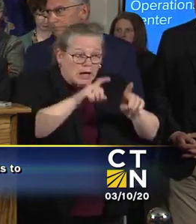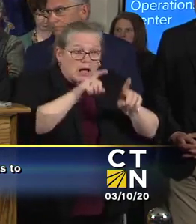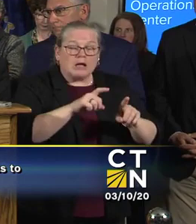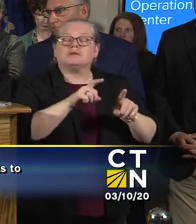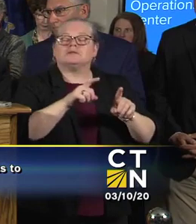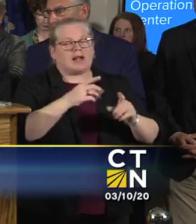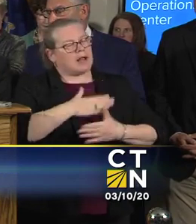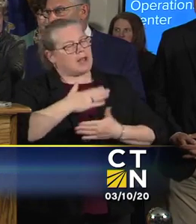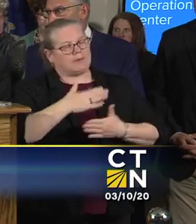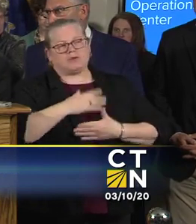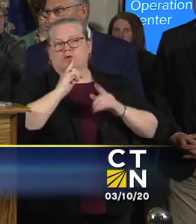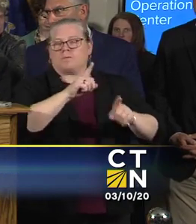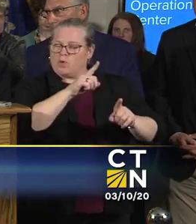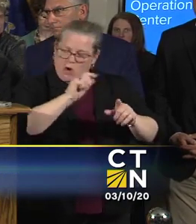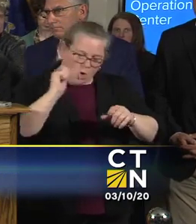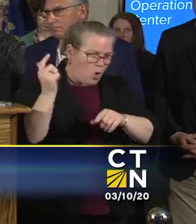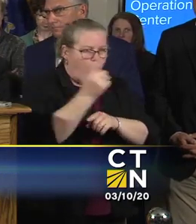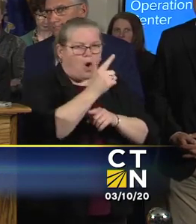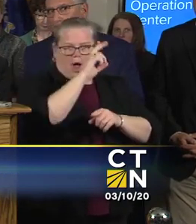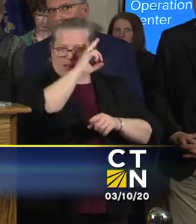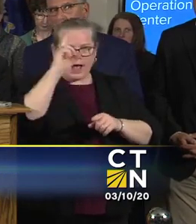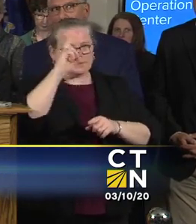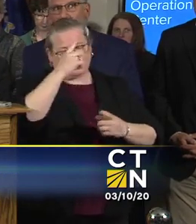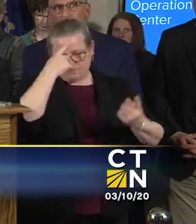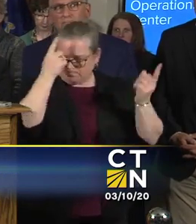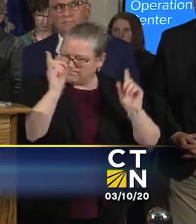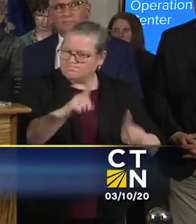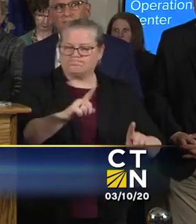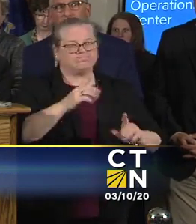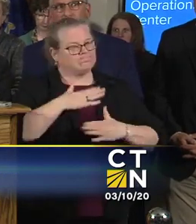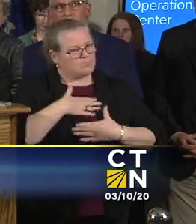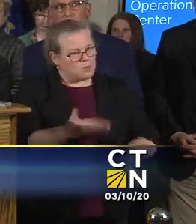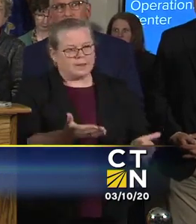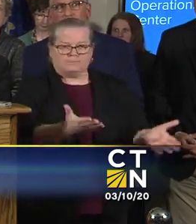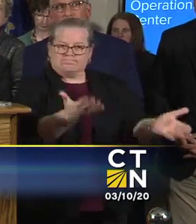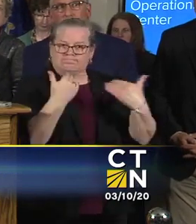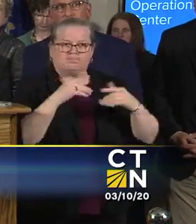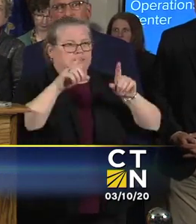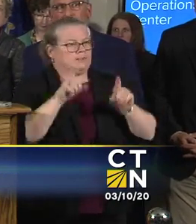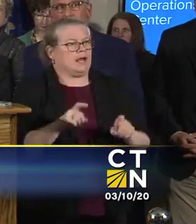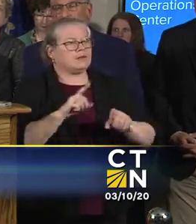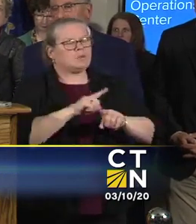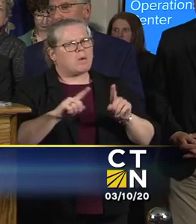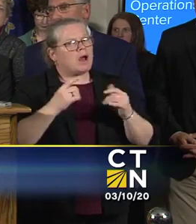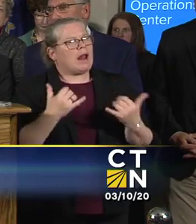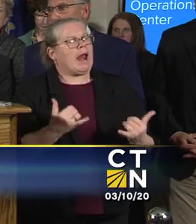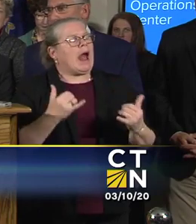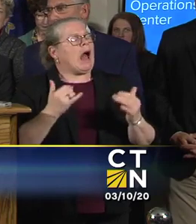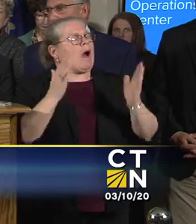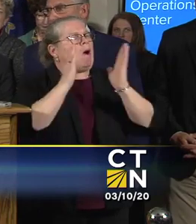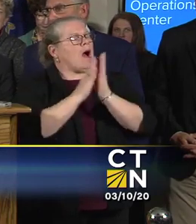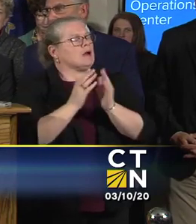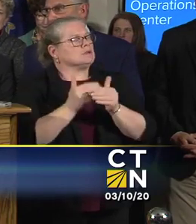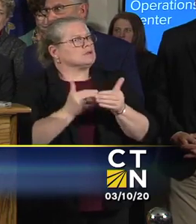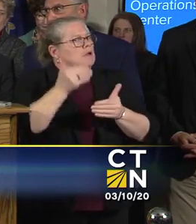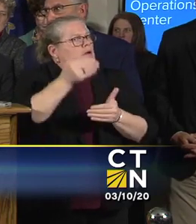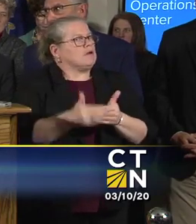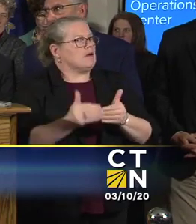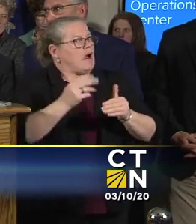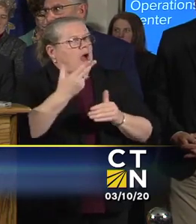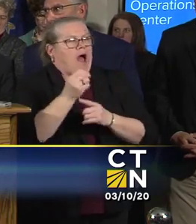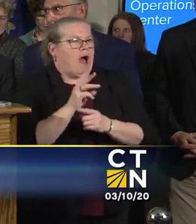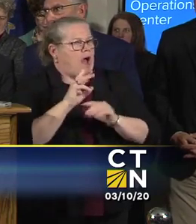so the hospitals have said absolutely. The next step has been, how do we get there? So effective March